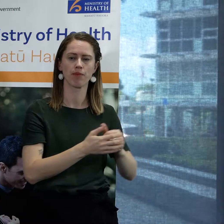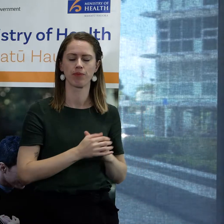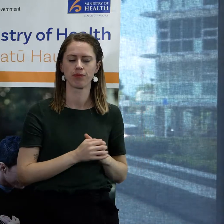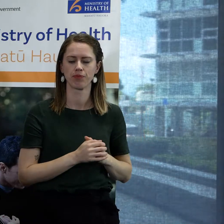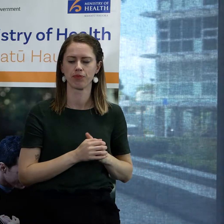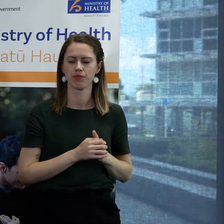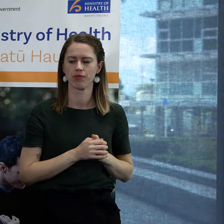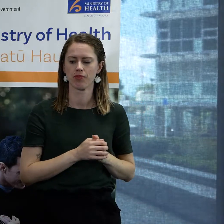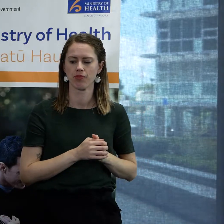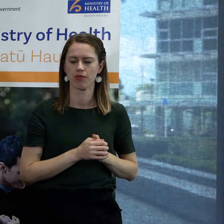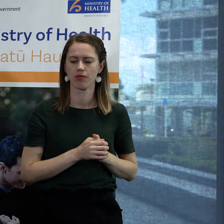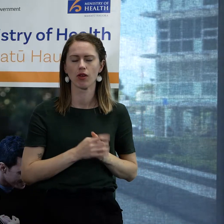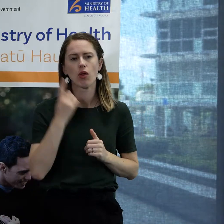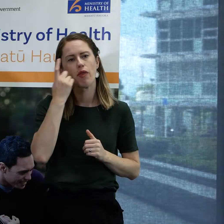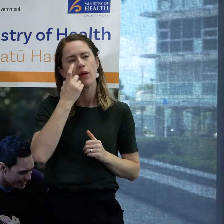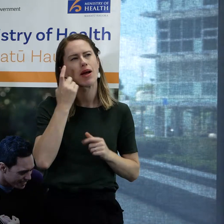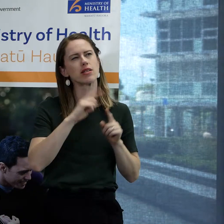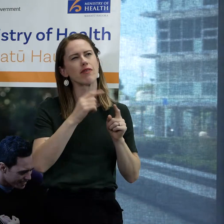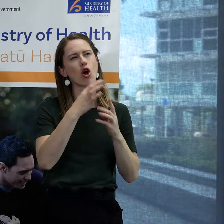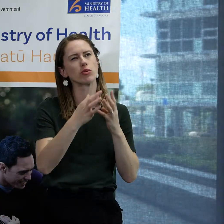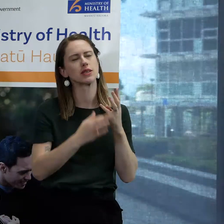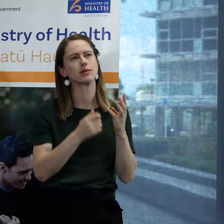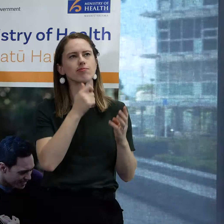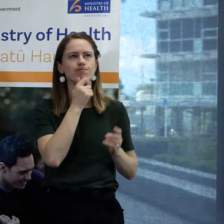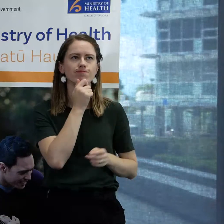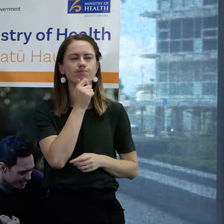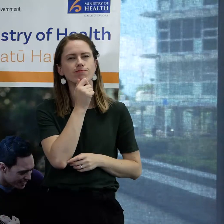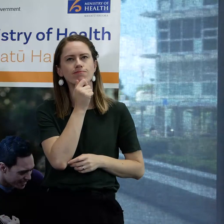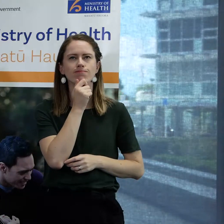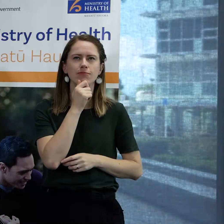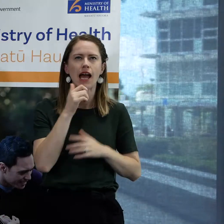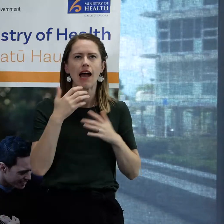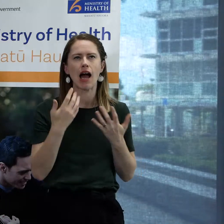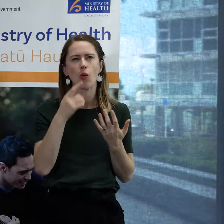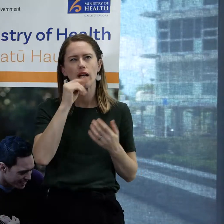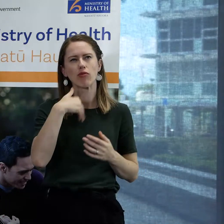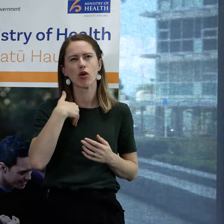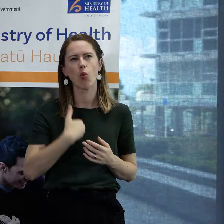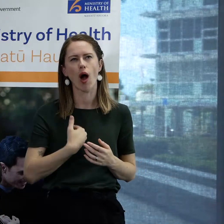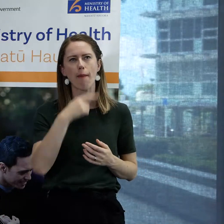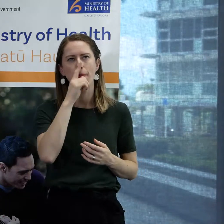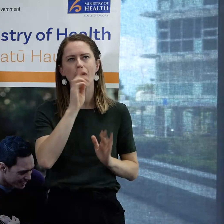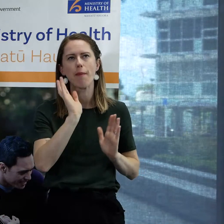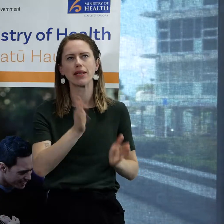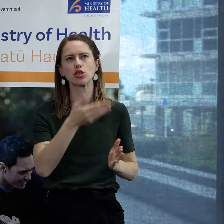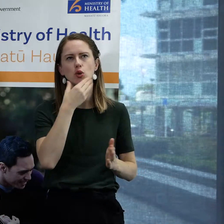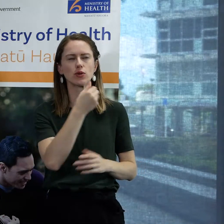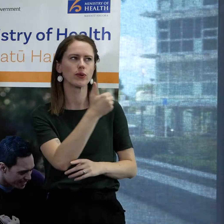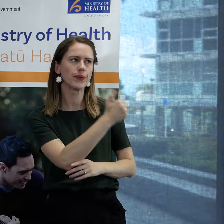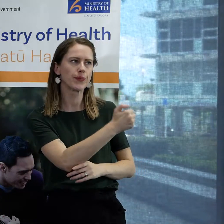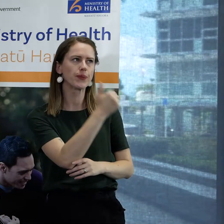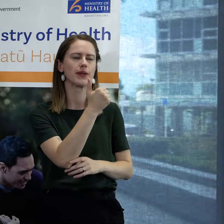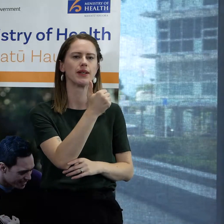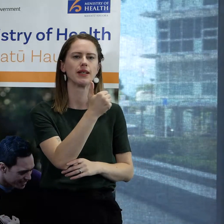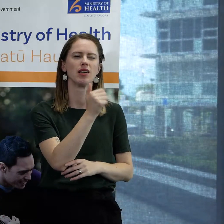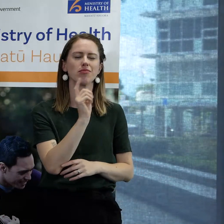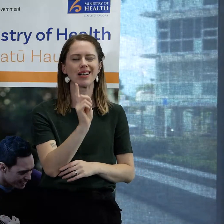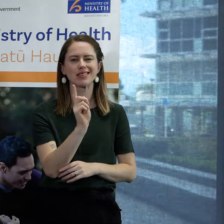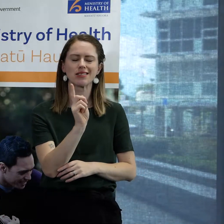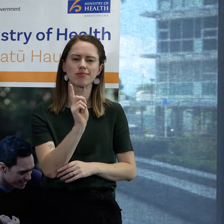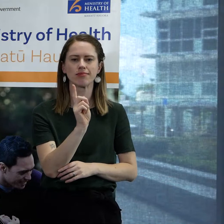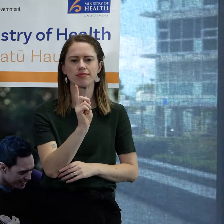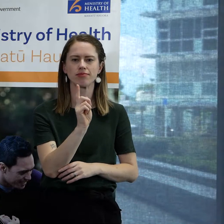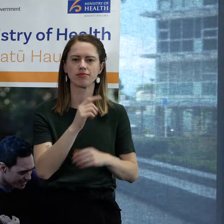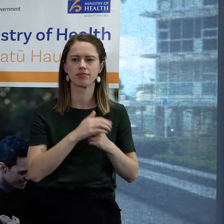And we are looking at options for how we could require people to use them But my